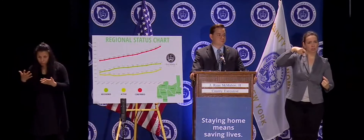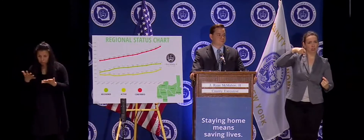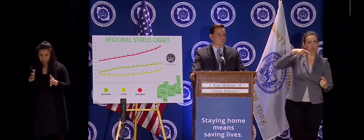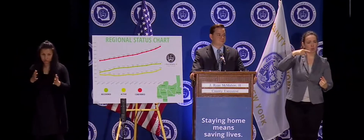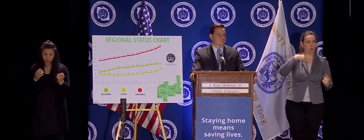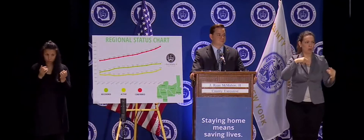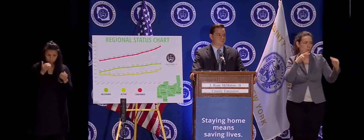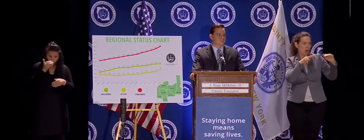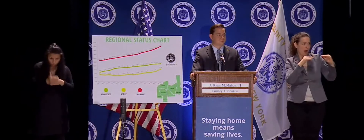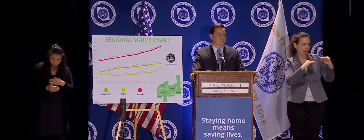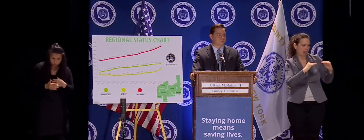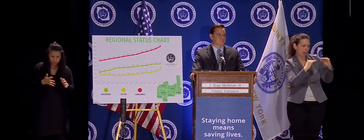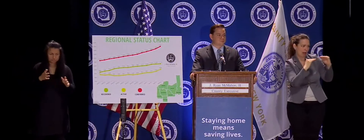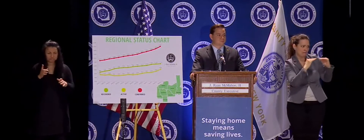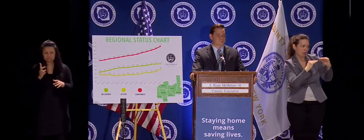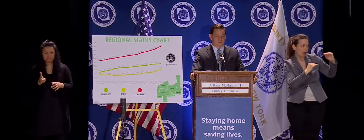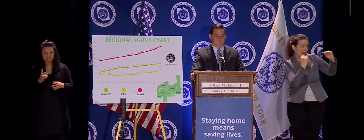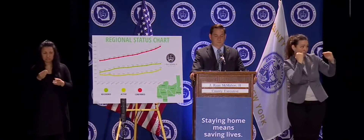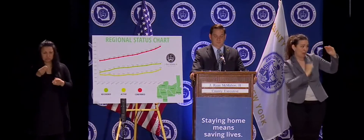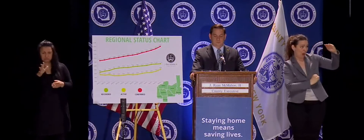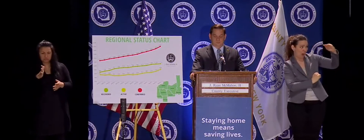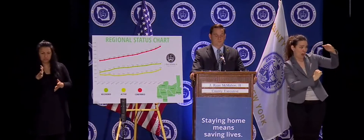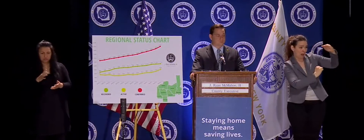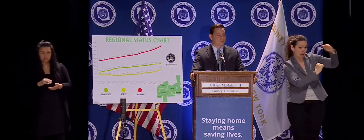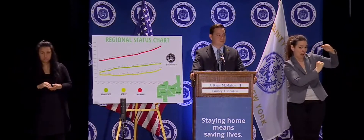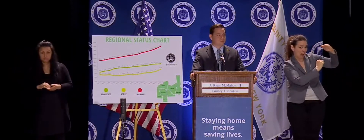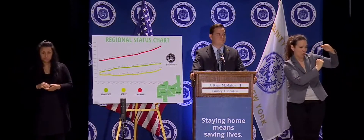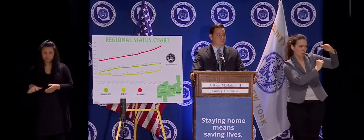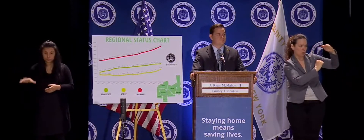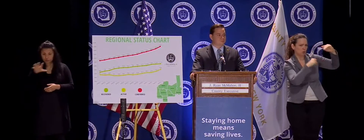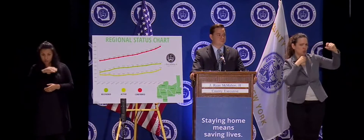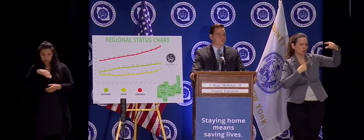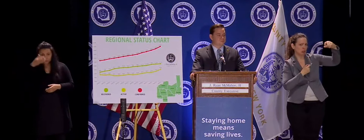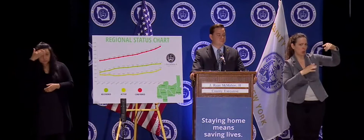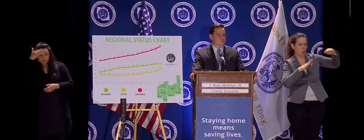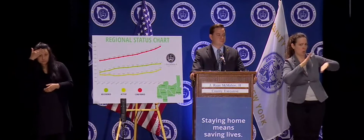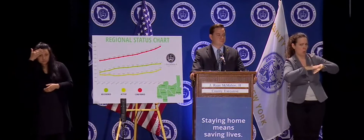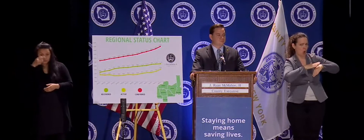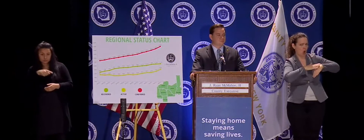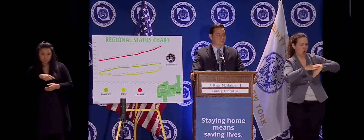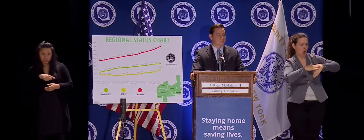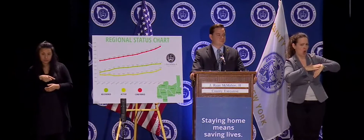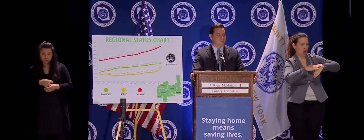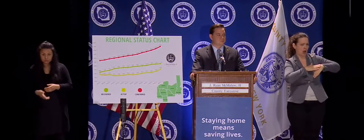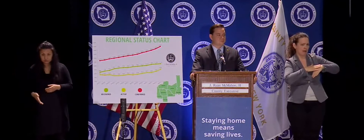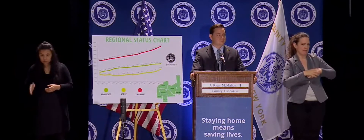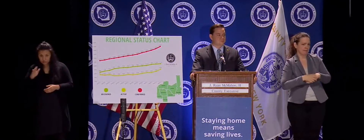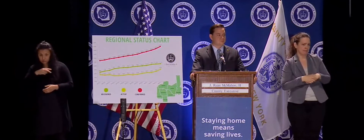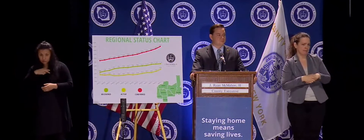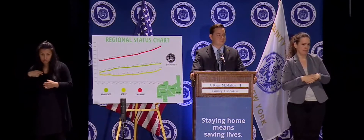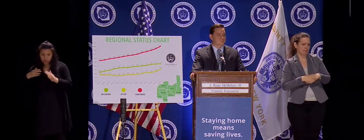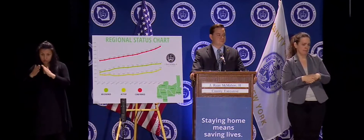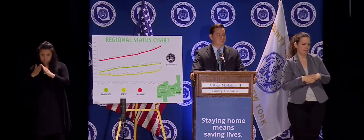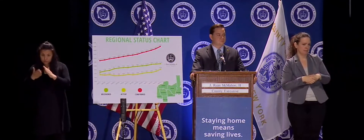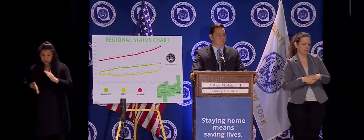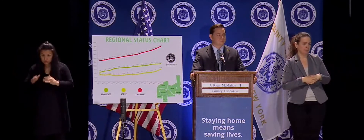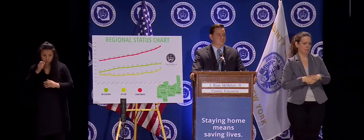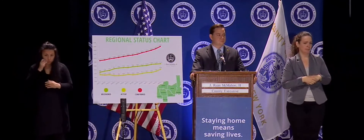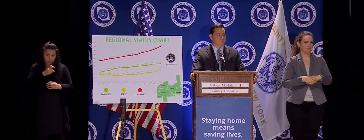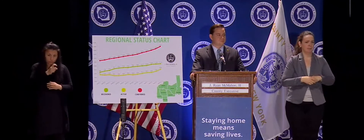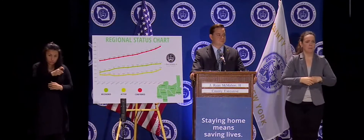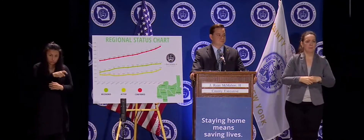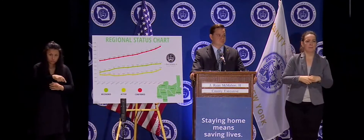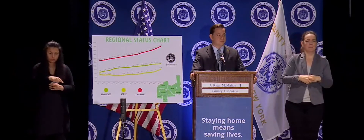the hospitals from nursing homes specifically? Is that what you said? And do you attribute that to more